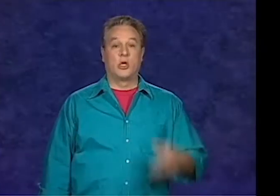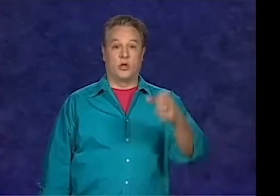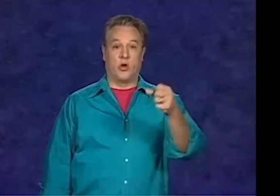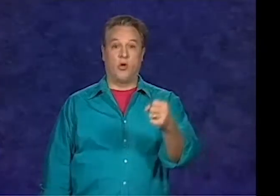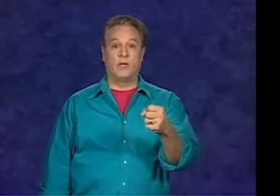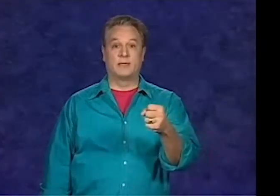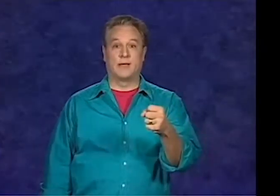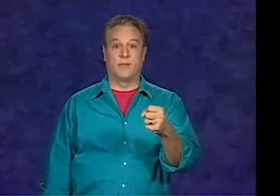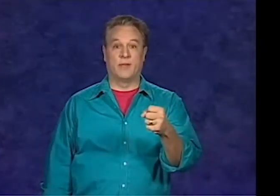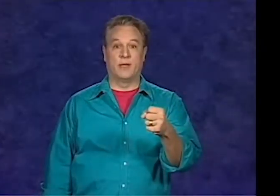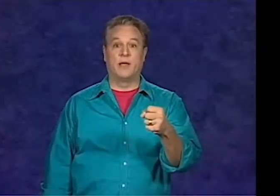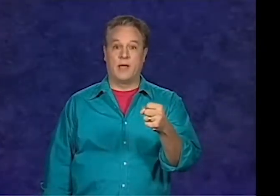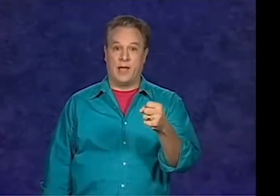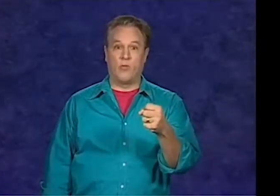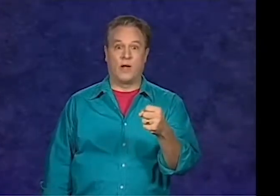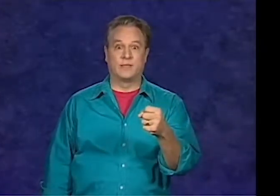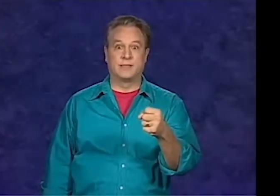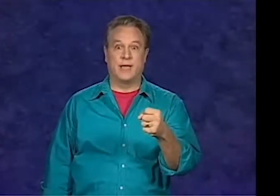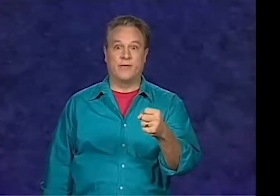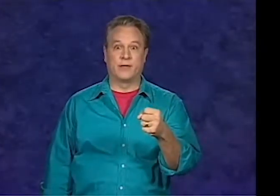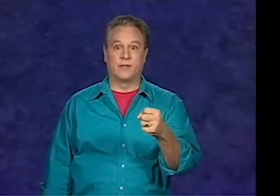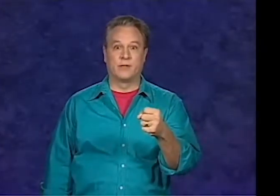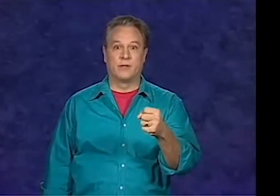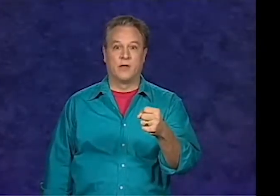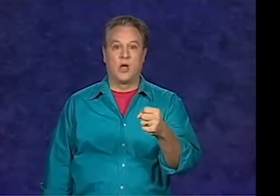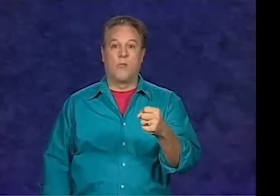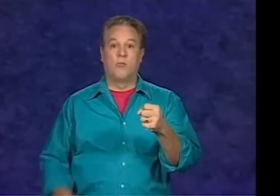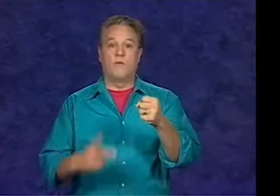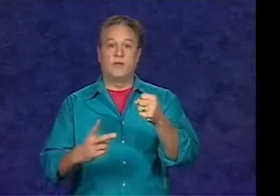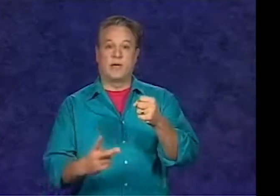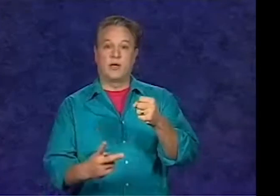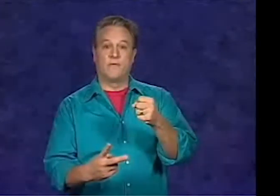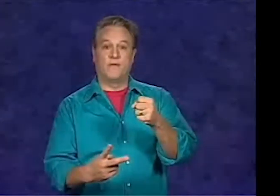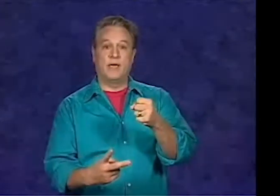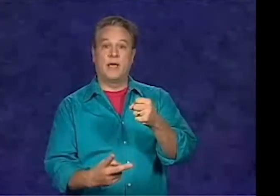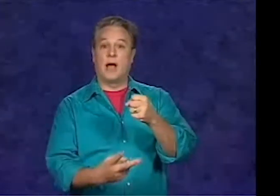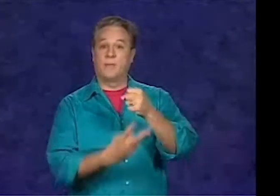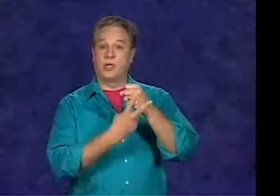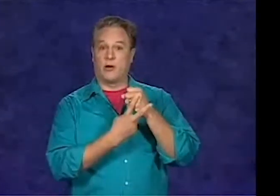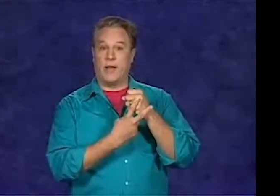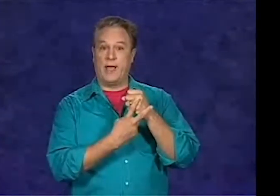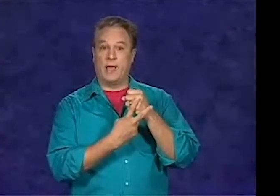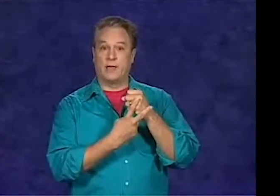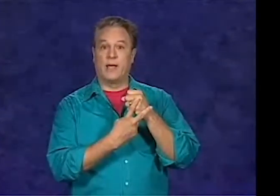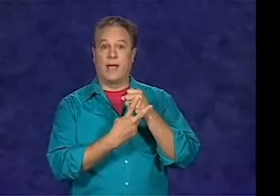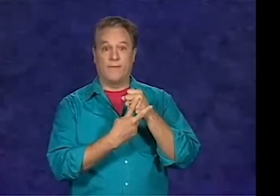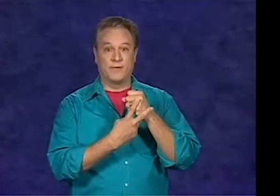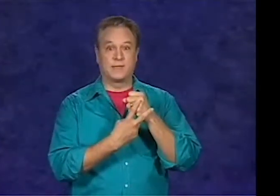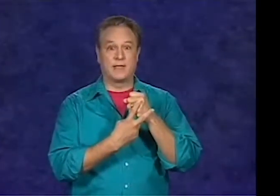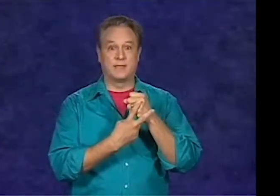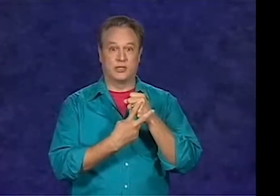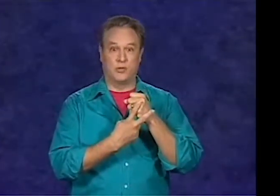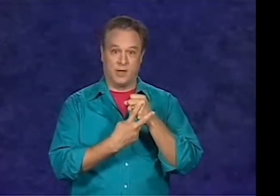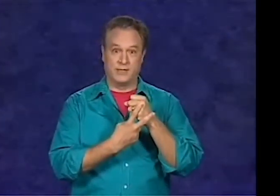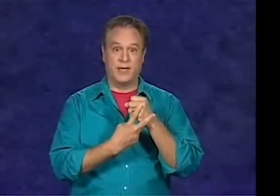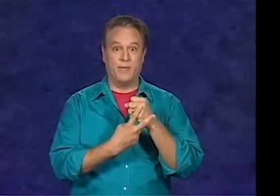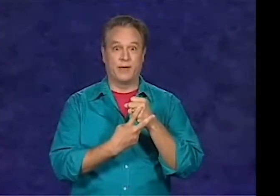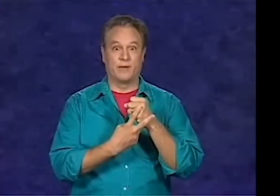You're holding something and want to save it. Moving the letter V up to your hand emphasizes that you want to keep it.